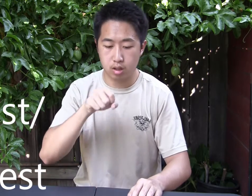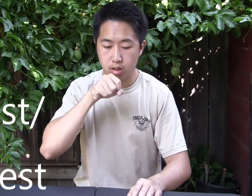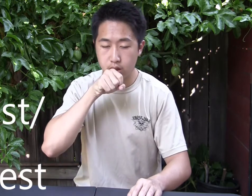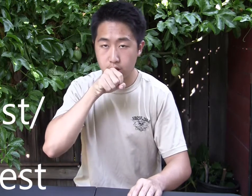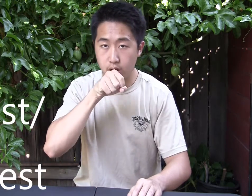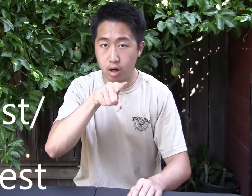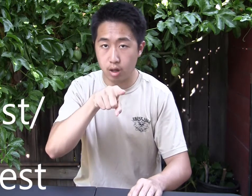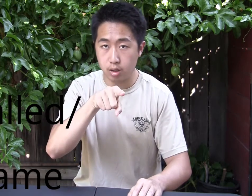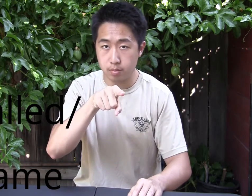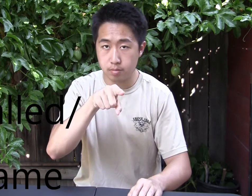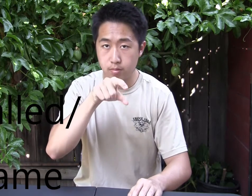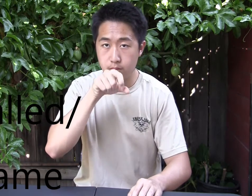call.